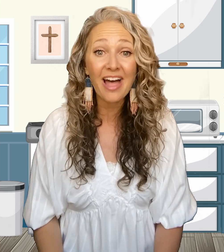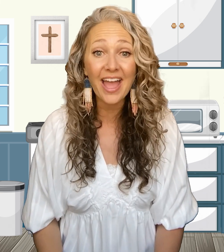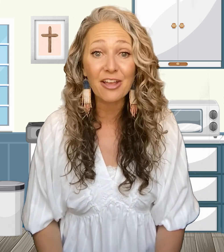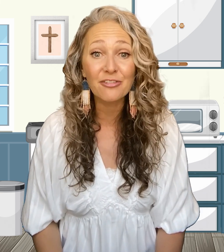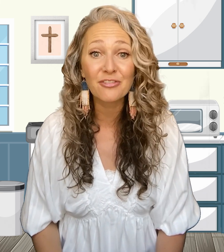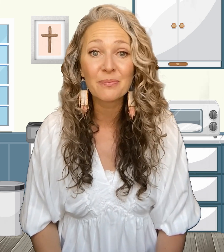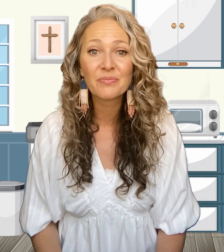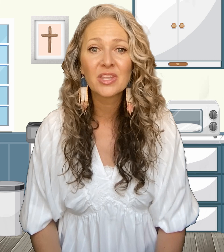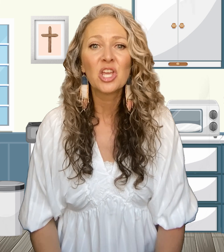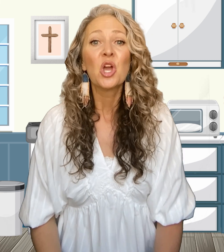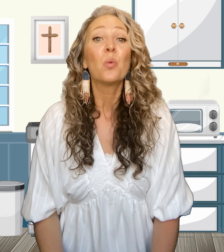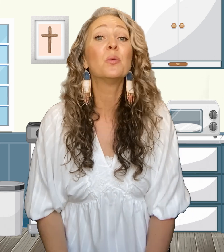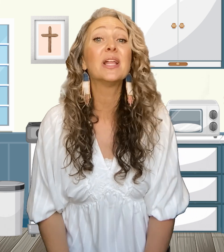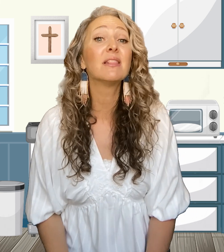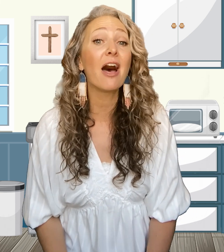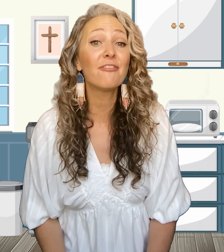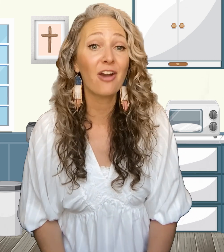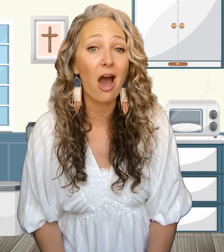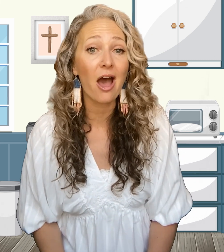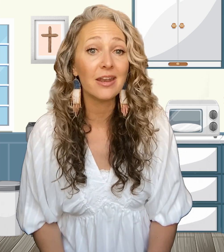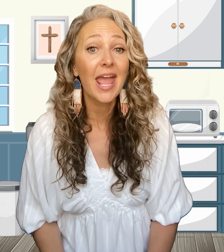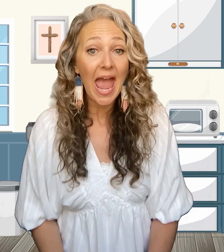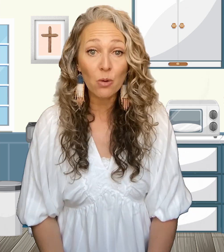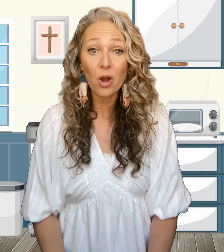life. When we love God and want to